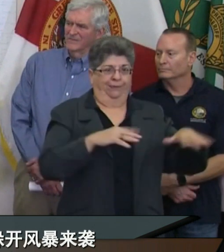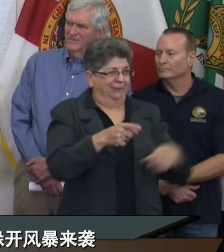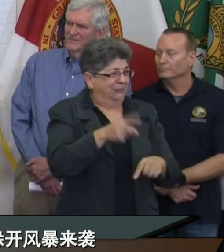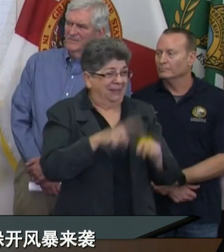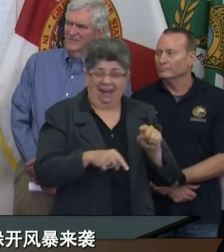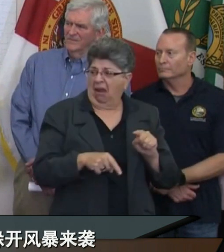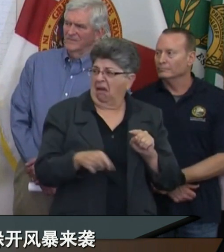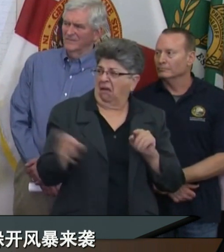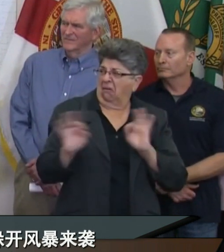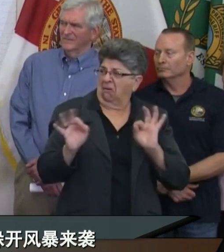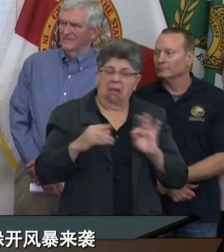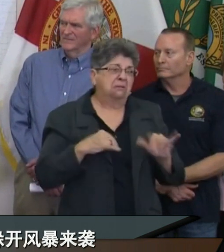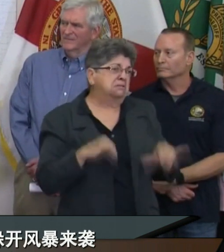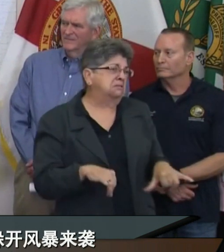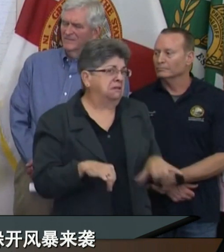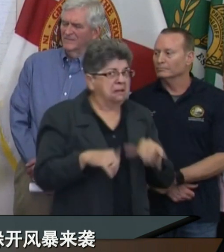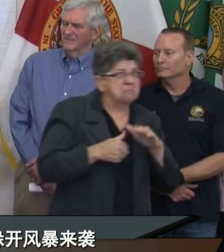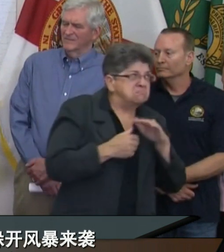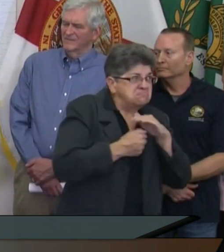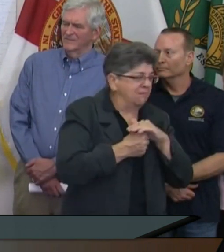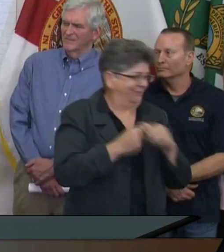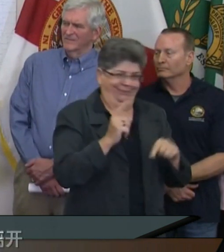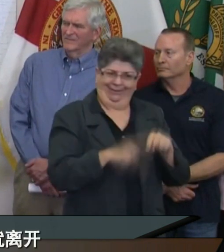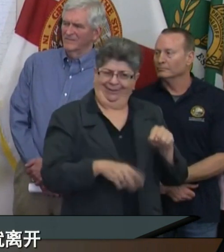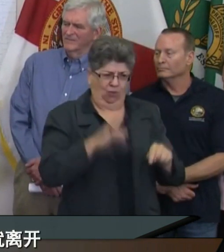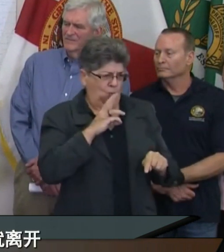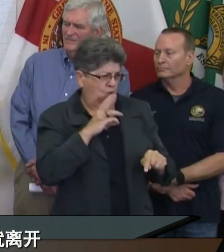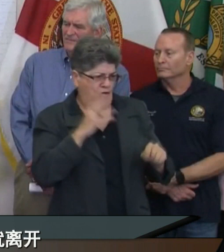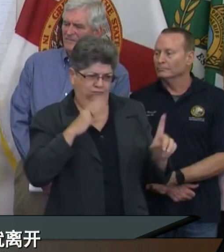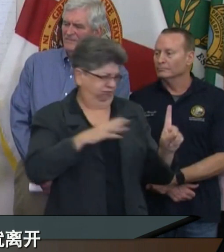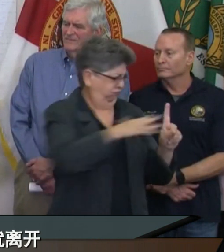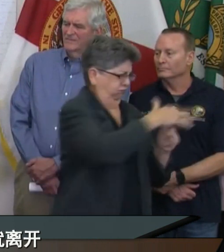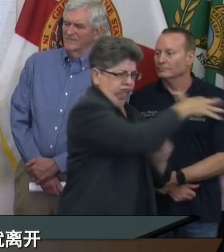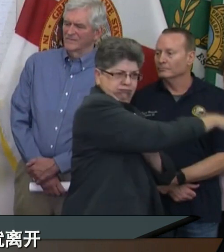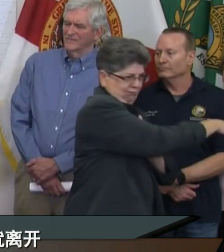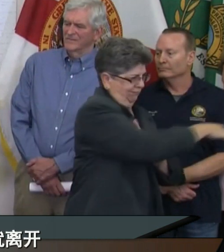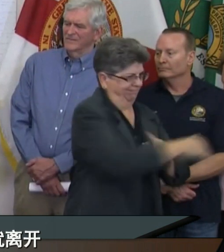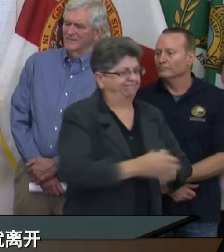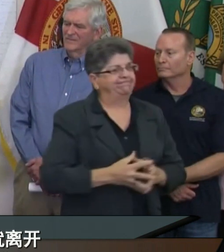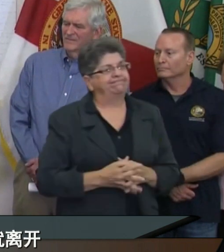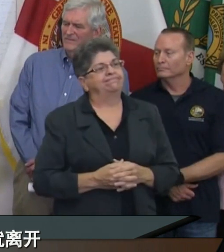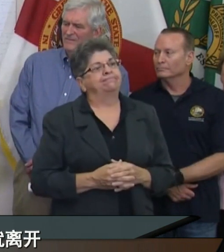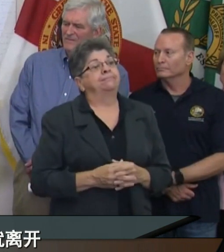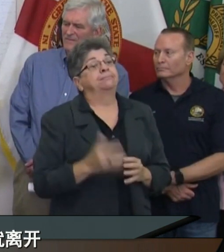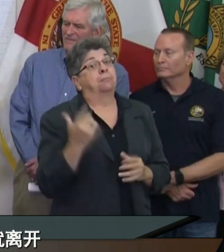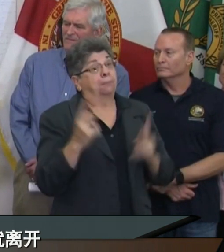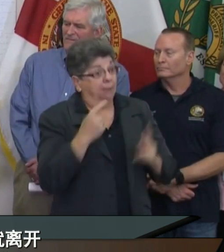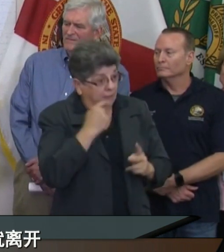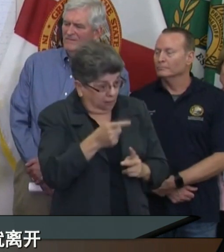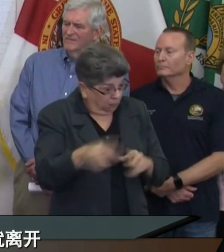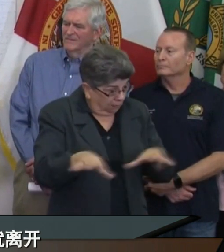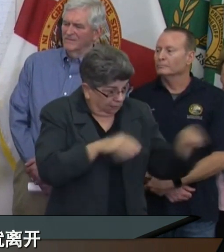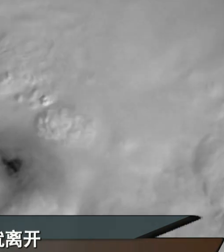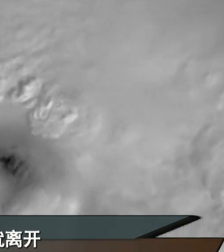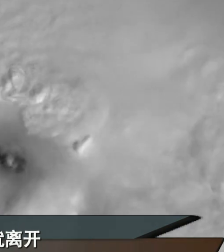surge. It's impossible. So get prepared and get out if an evacuation is ordered. Every family must be